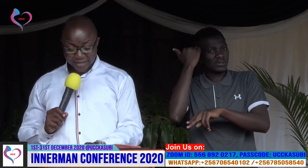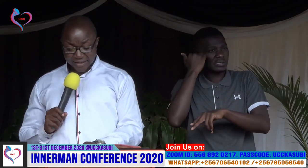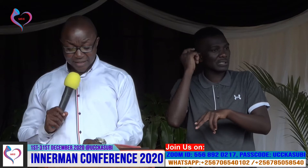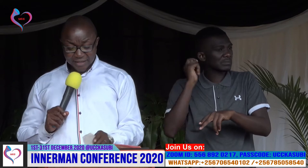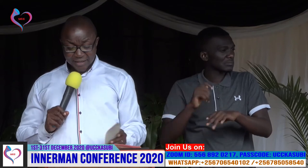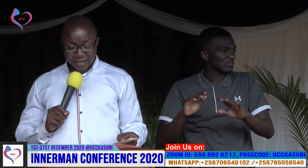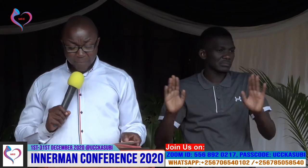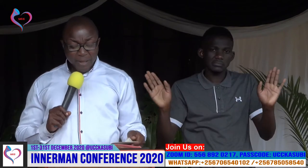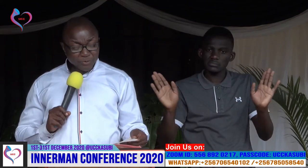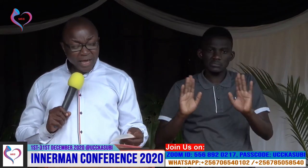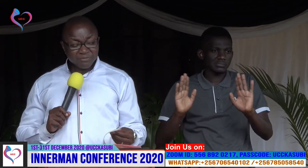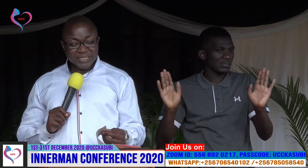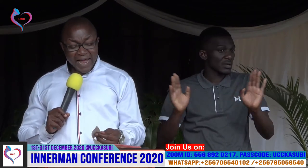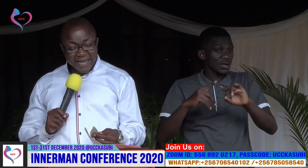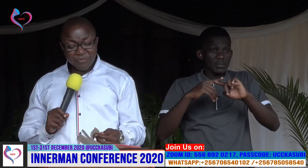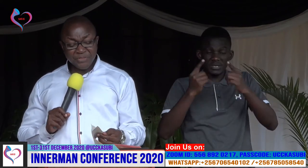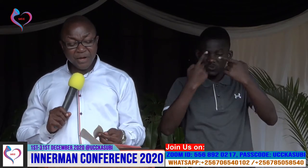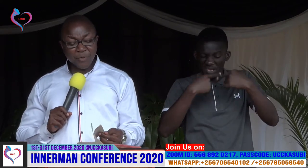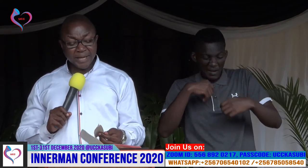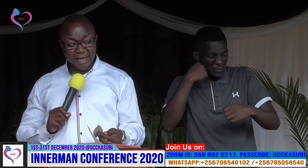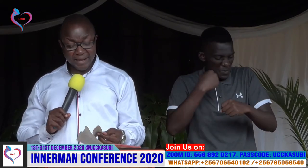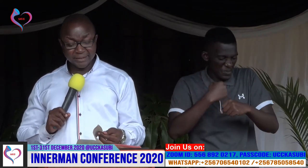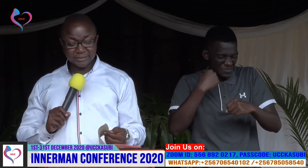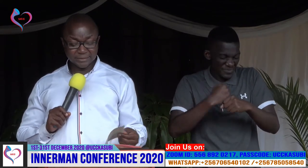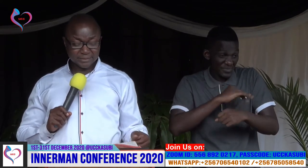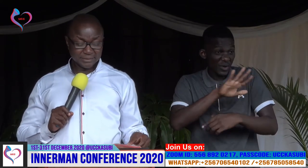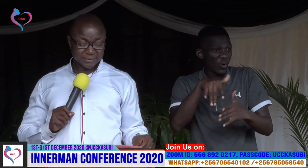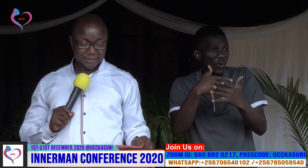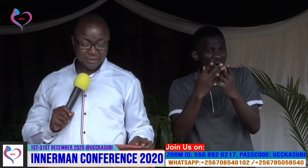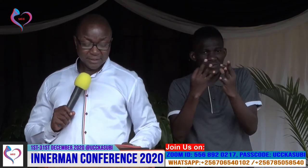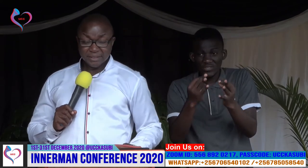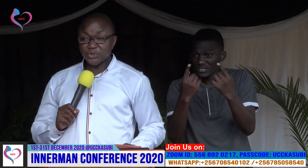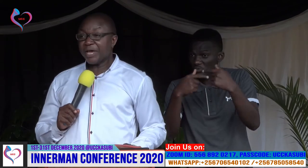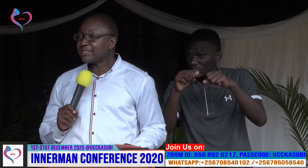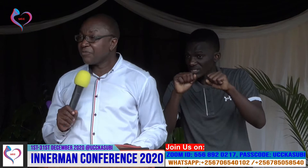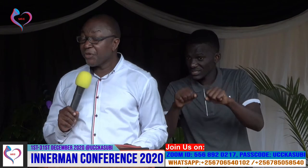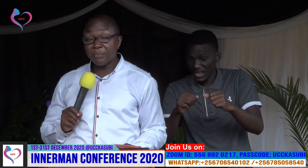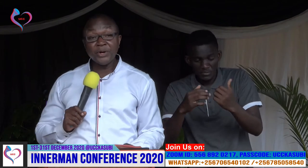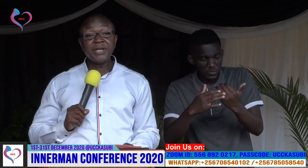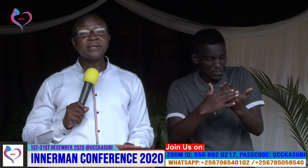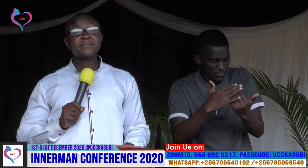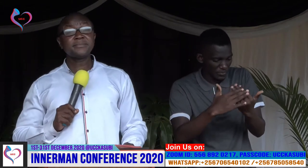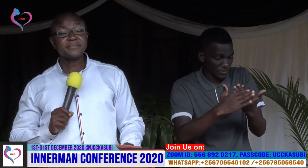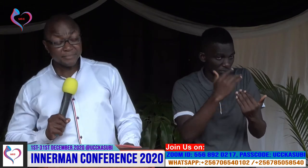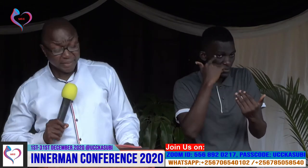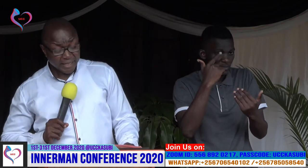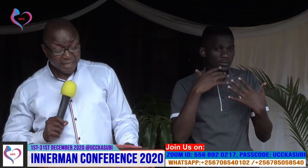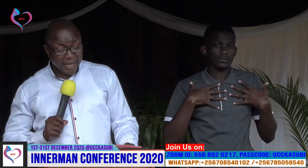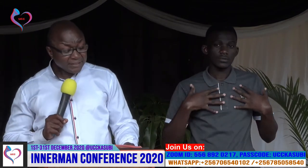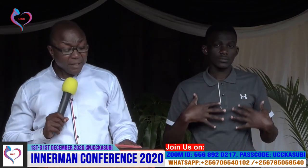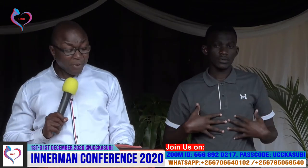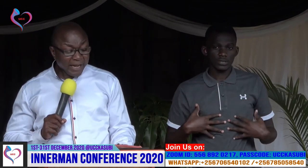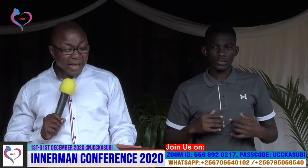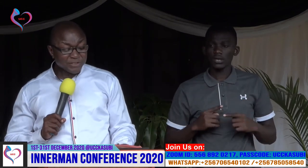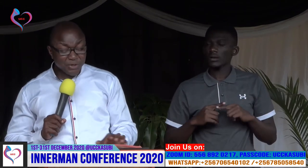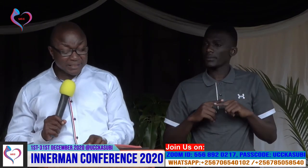But we have done everything we can to cater for the body,